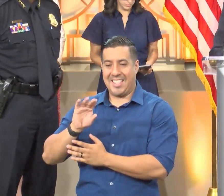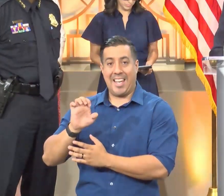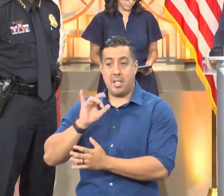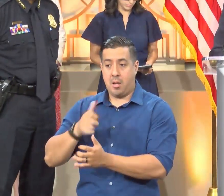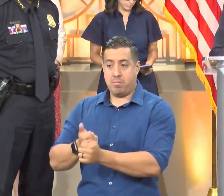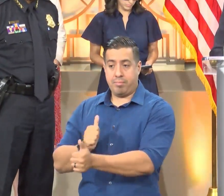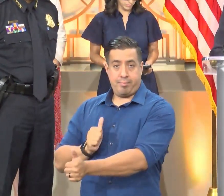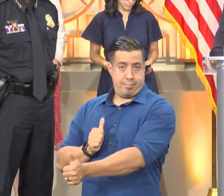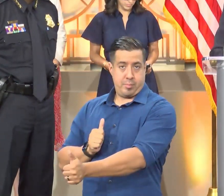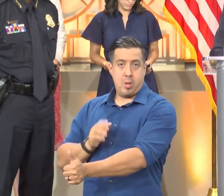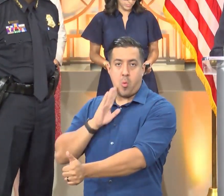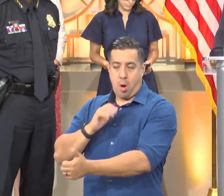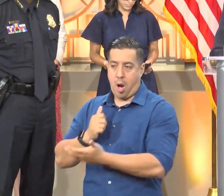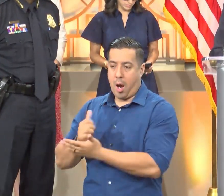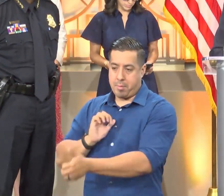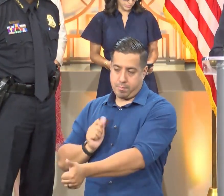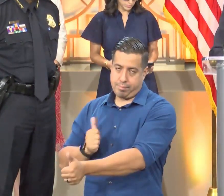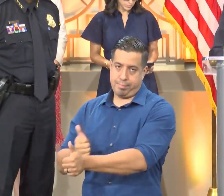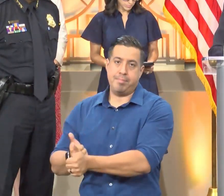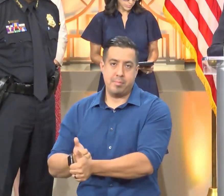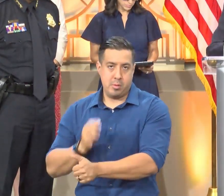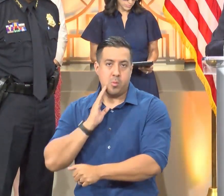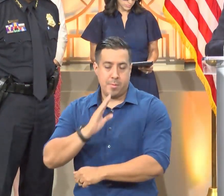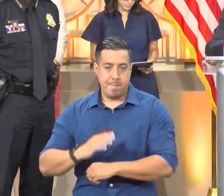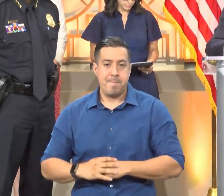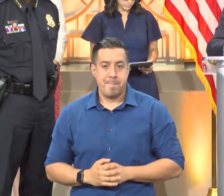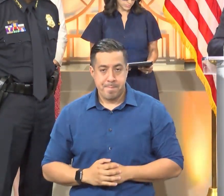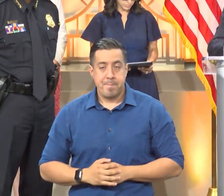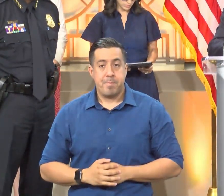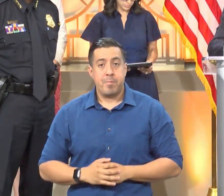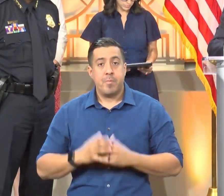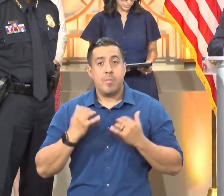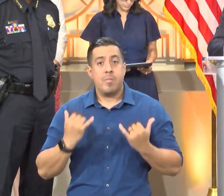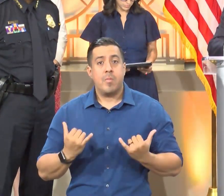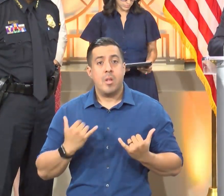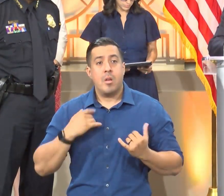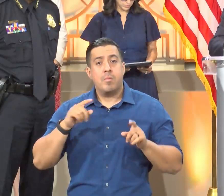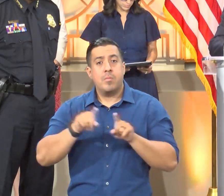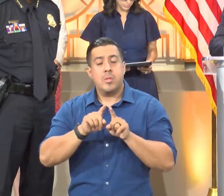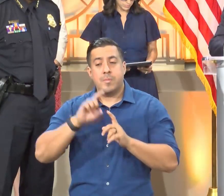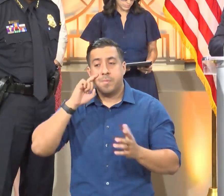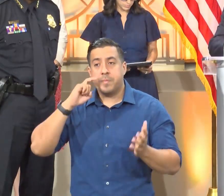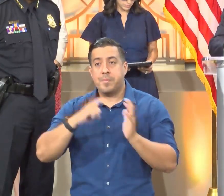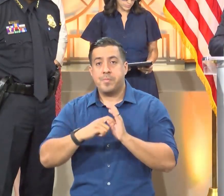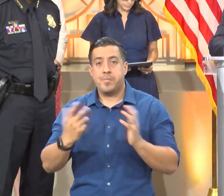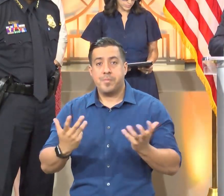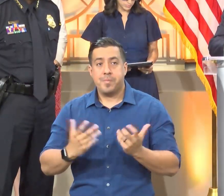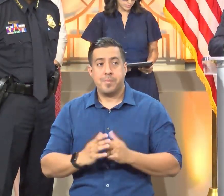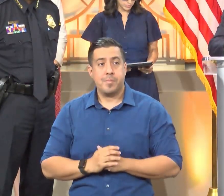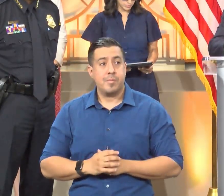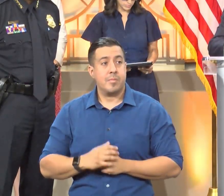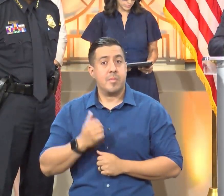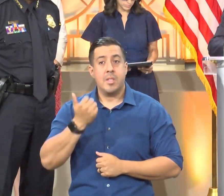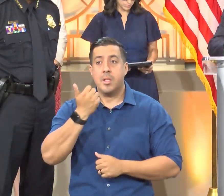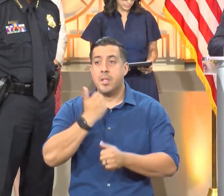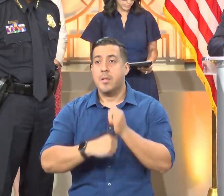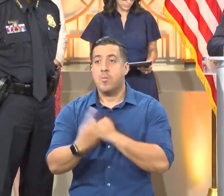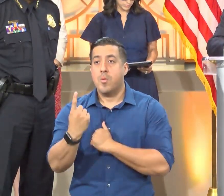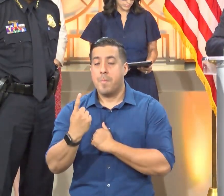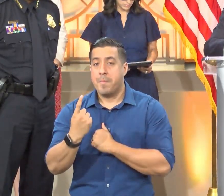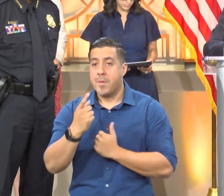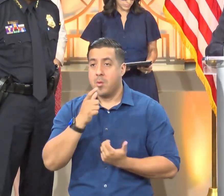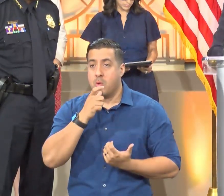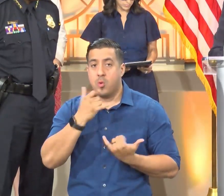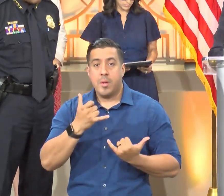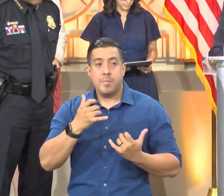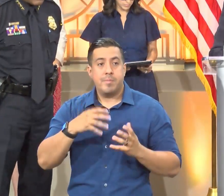is a step in the right direction. But let me also acknowledge that any person who